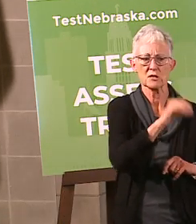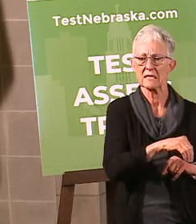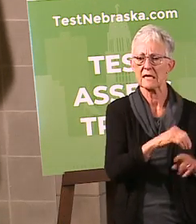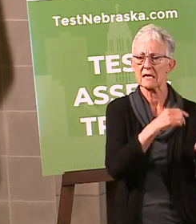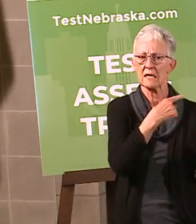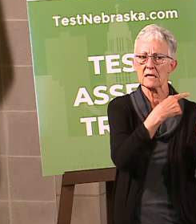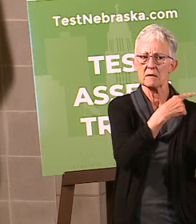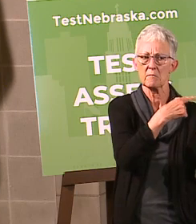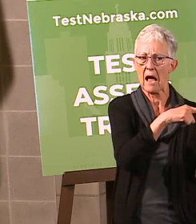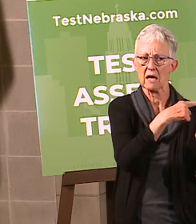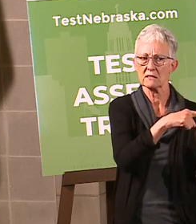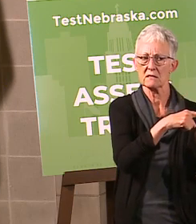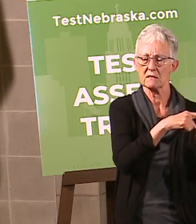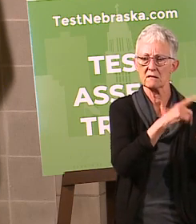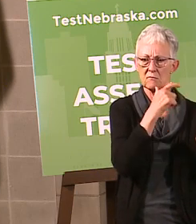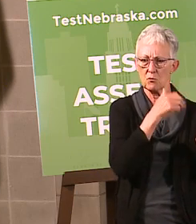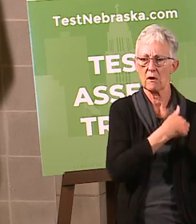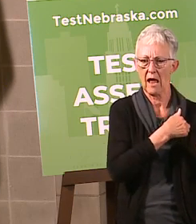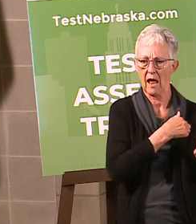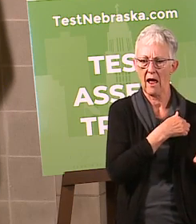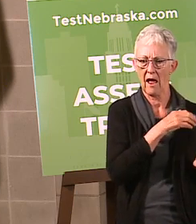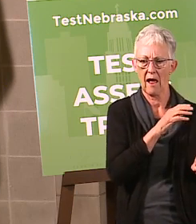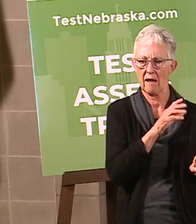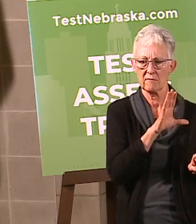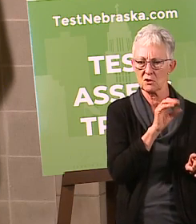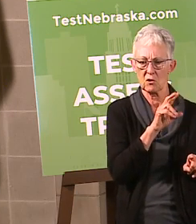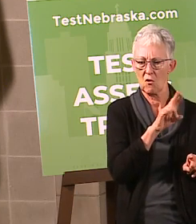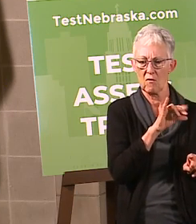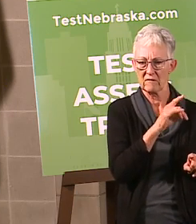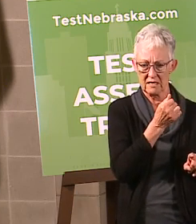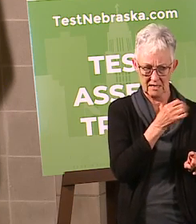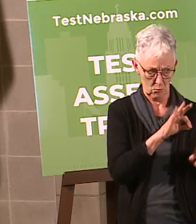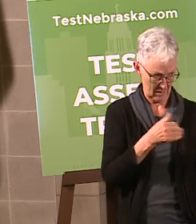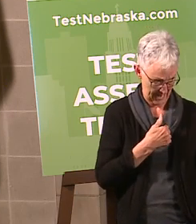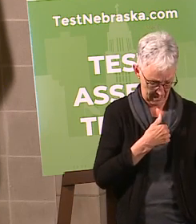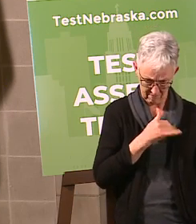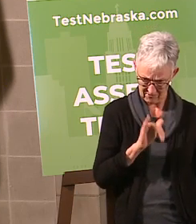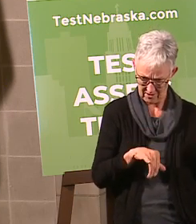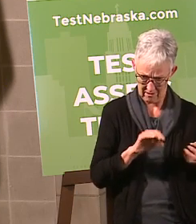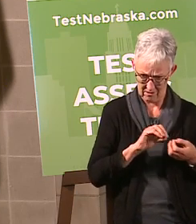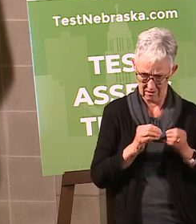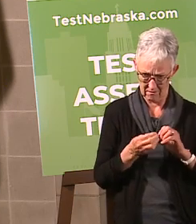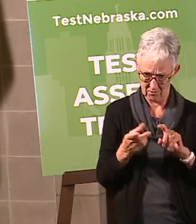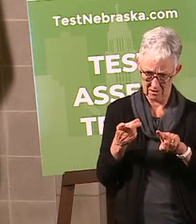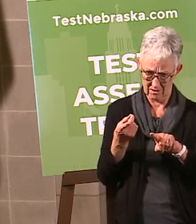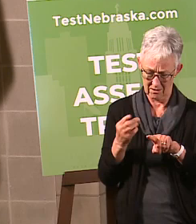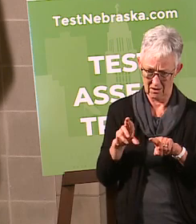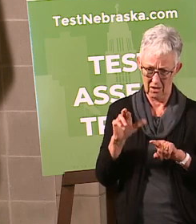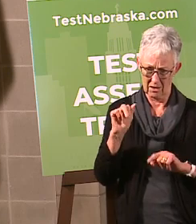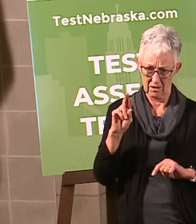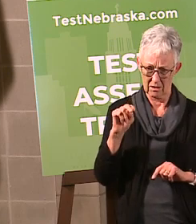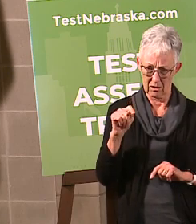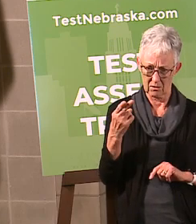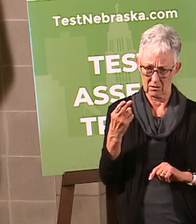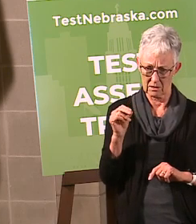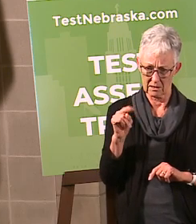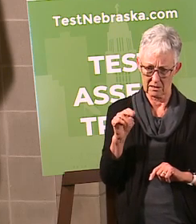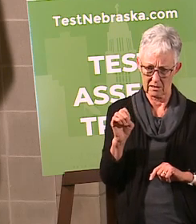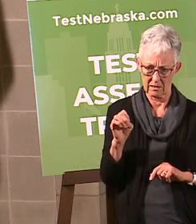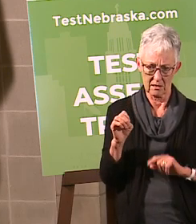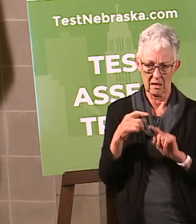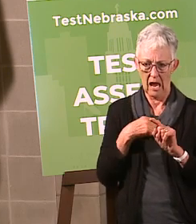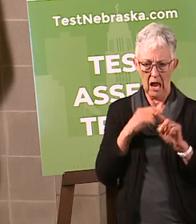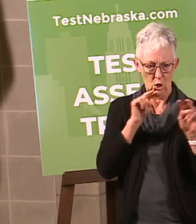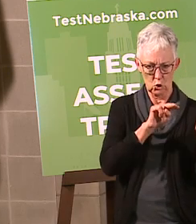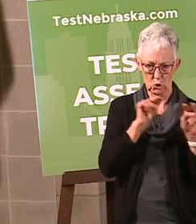I know that, I mean, do you have those numbers? Do you have I don't know that we break those numbers out necessarily. I mean, I follow them every